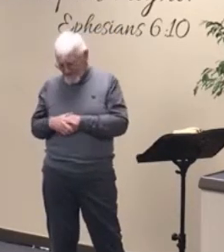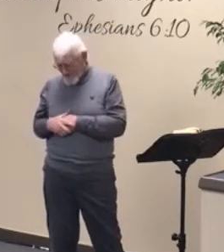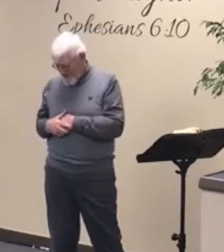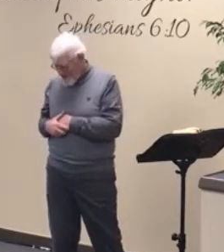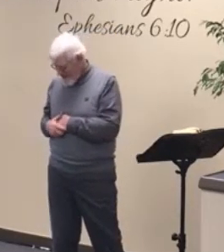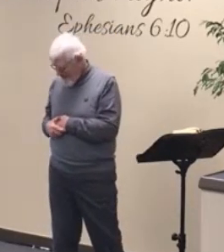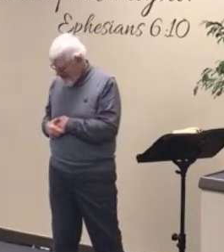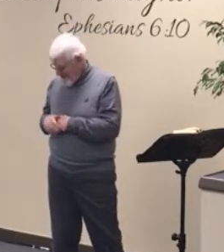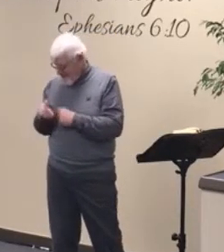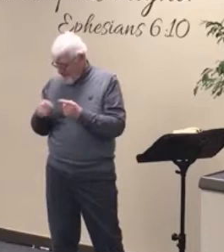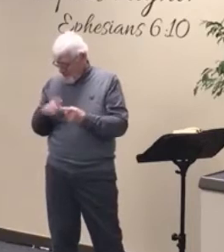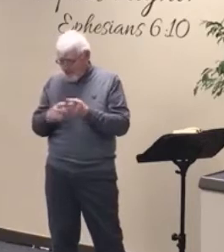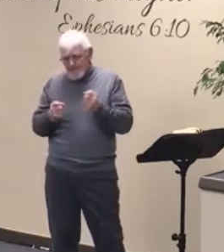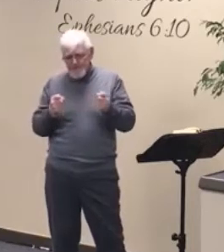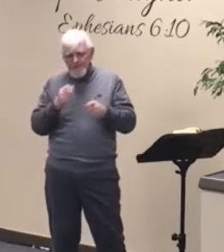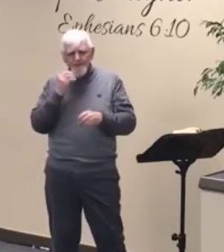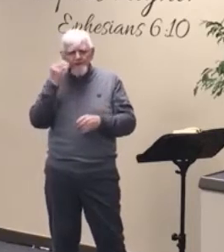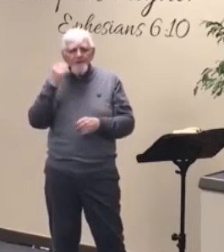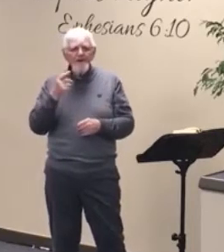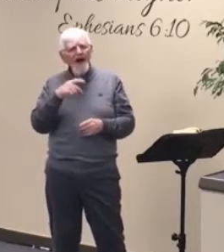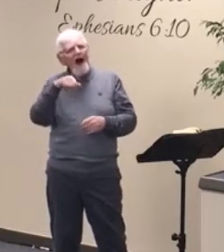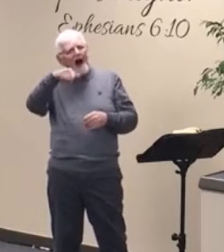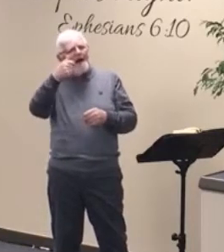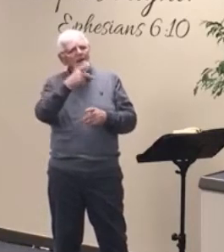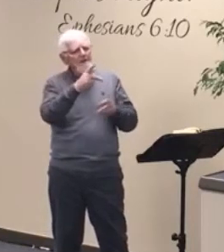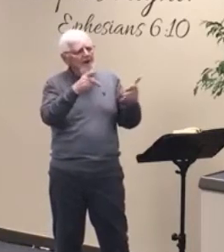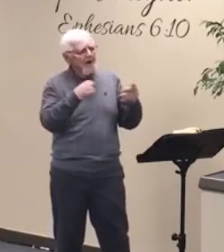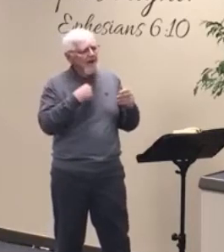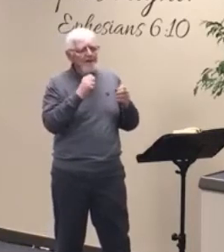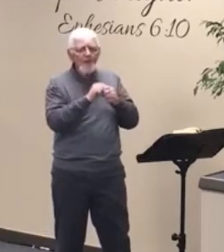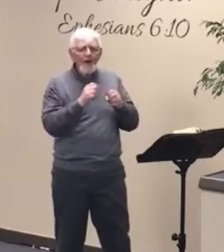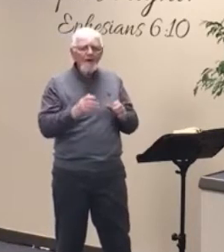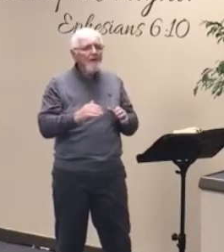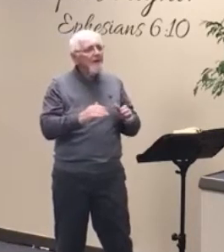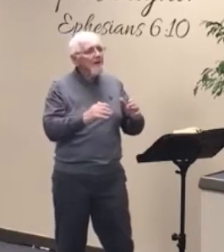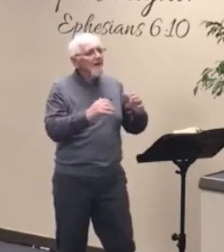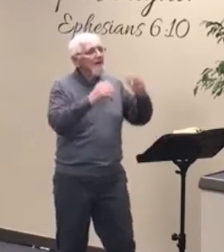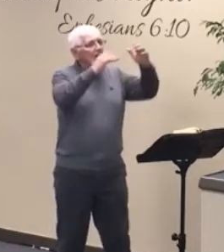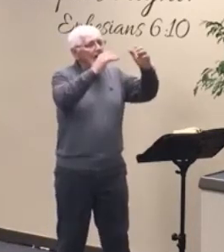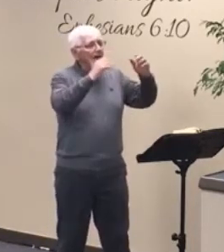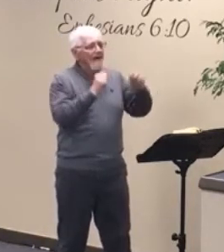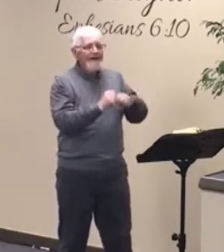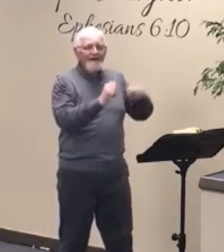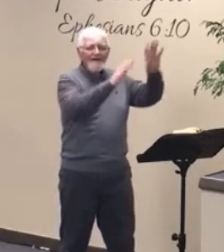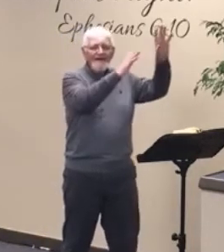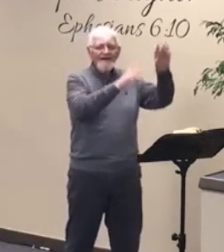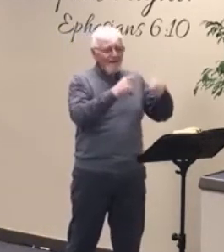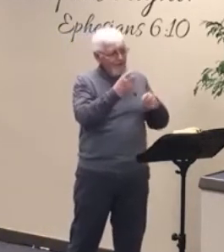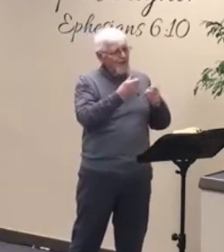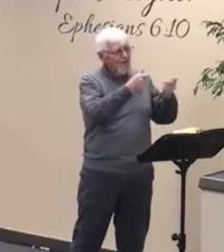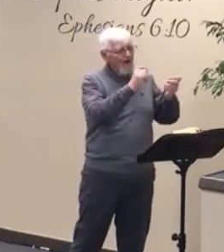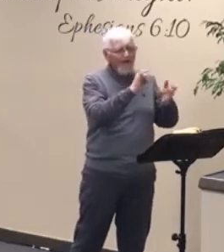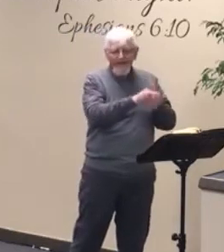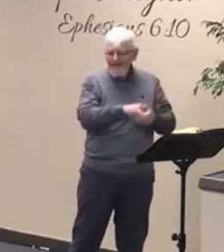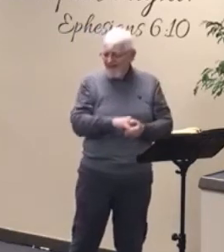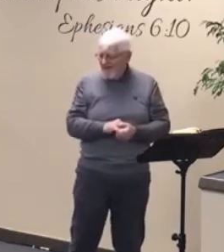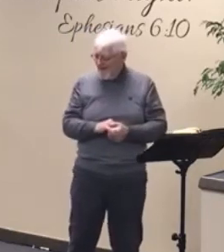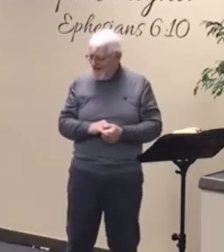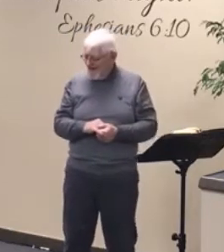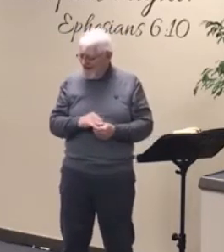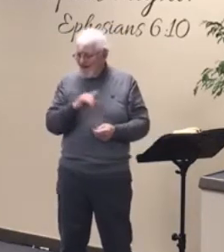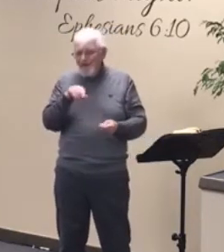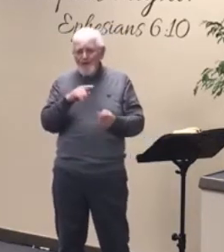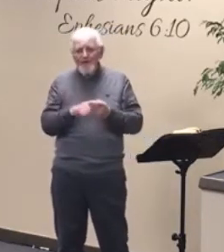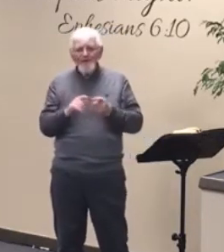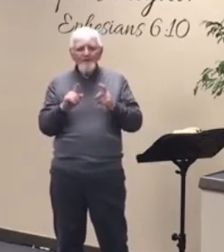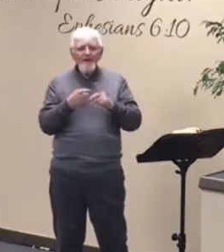So I was going to drive home, and I thought, you know, there's another park that's got some bigger hills. Maybe I'll go try some bigger hills. Because the problem is once you get going, you get